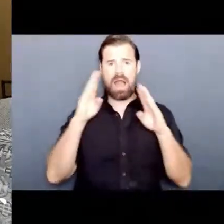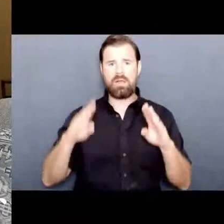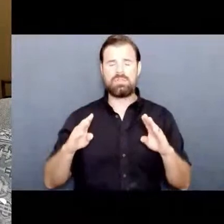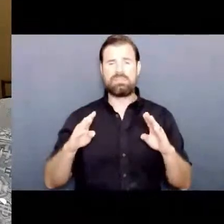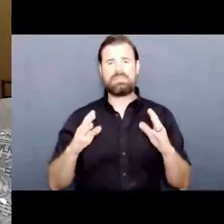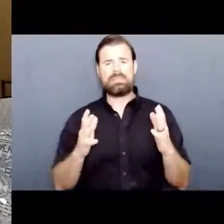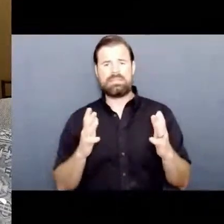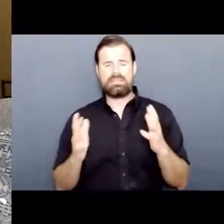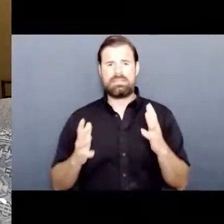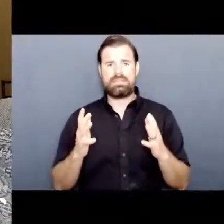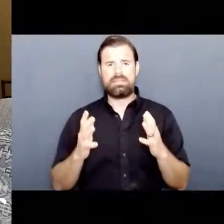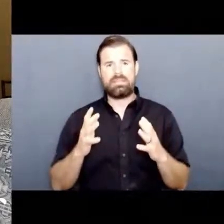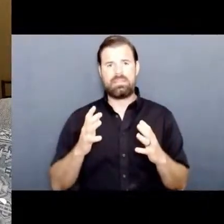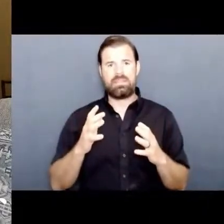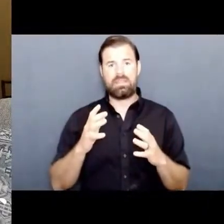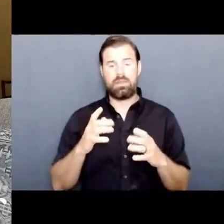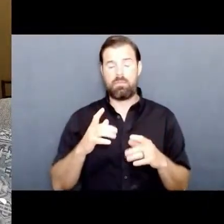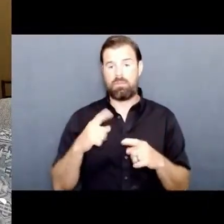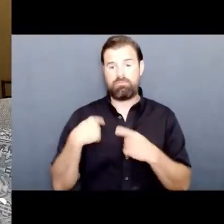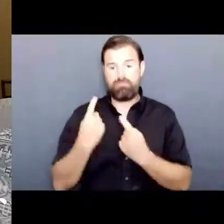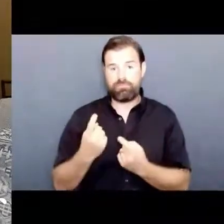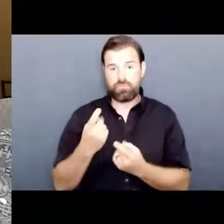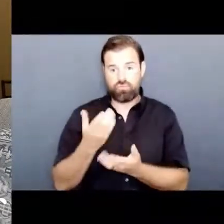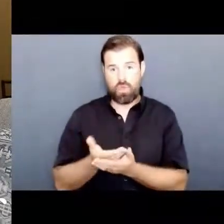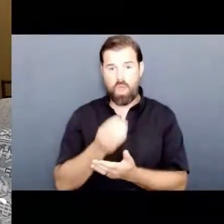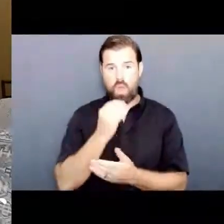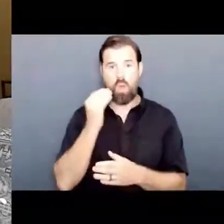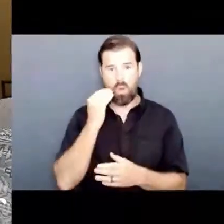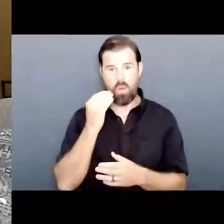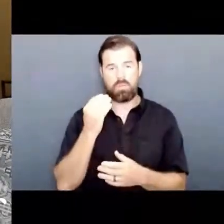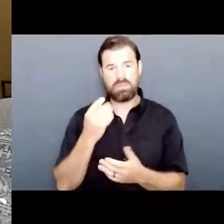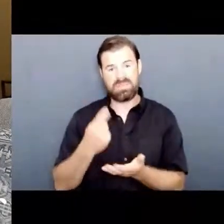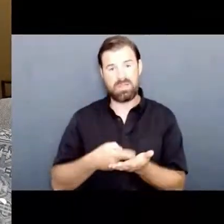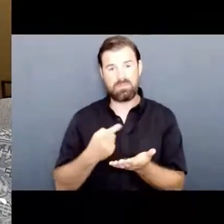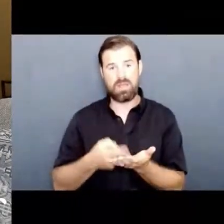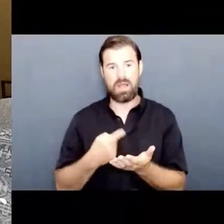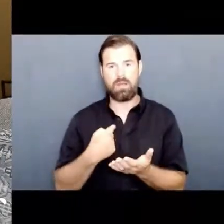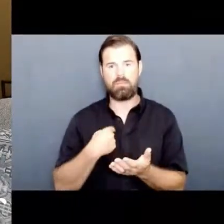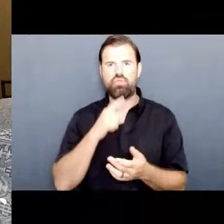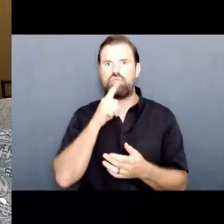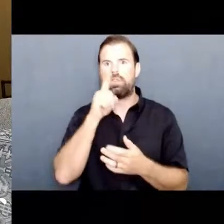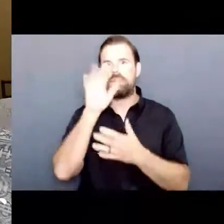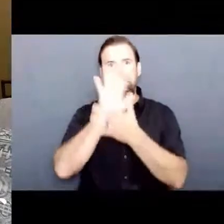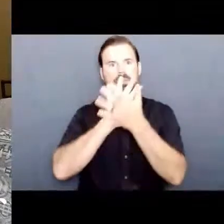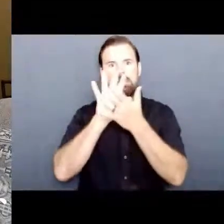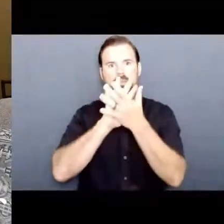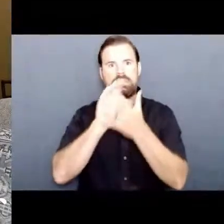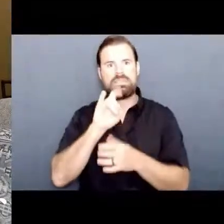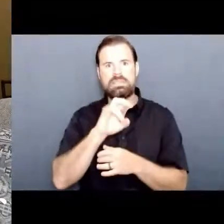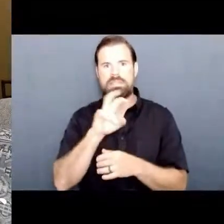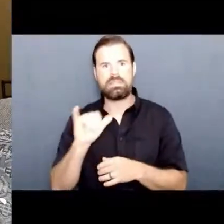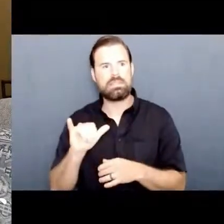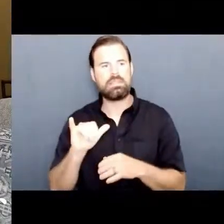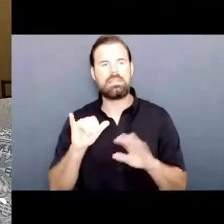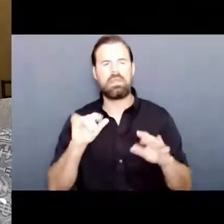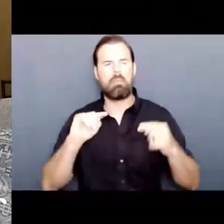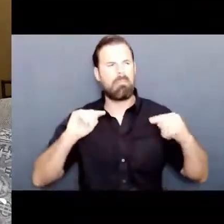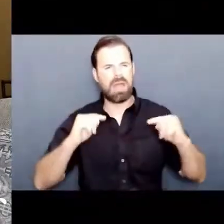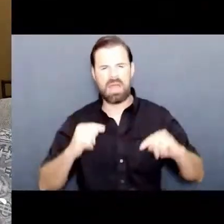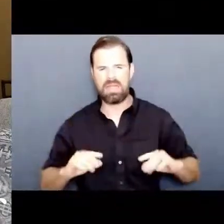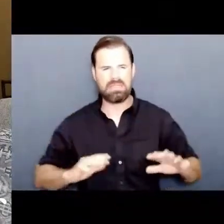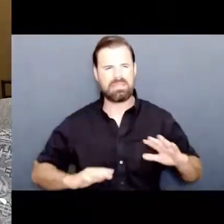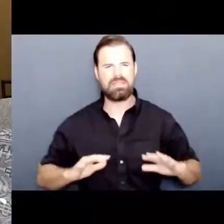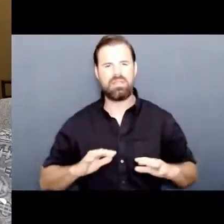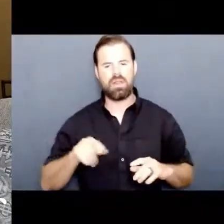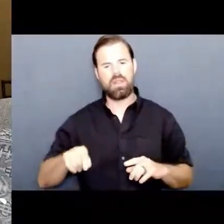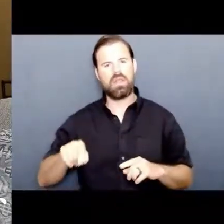since being home. I've had some days where I've gotten really dizzy or I'm in a lot of pain. So it just